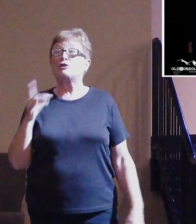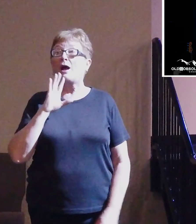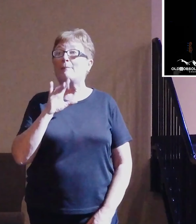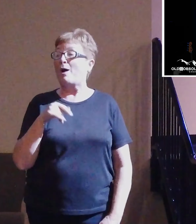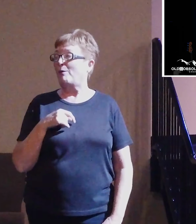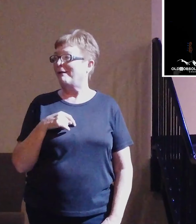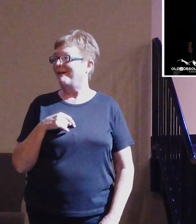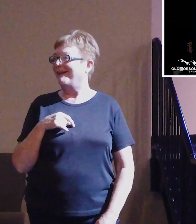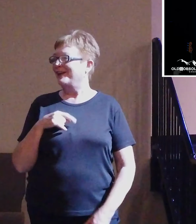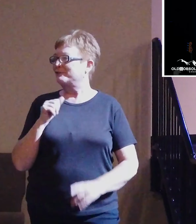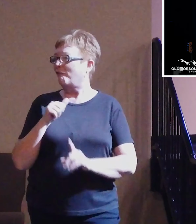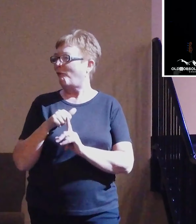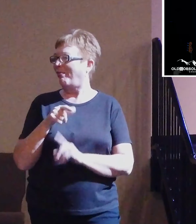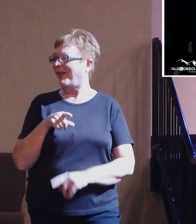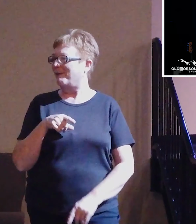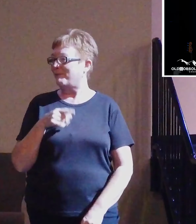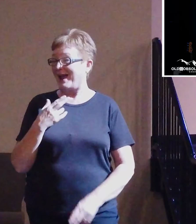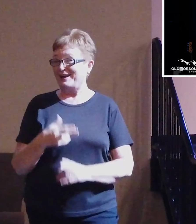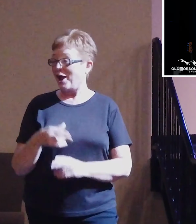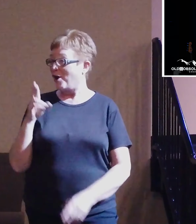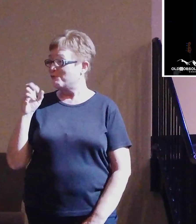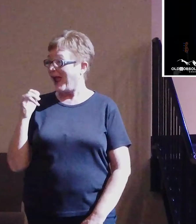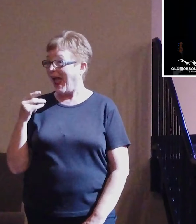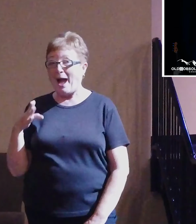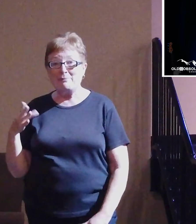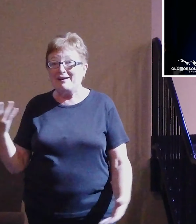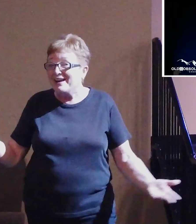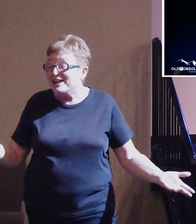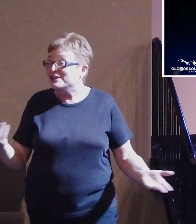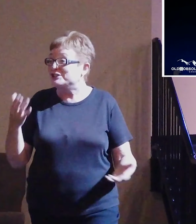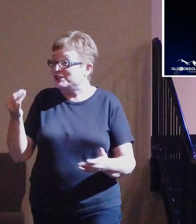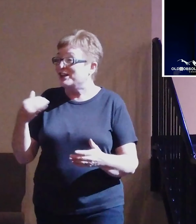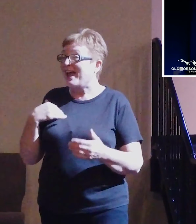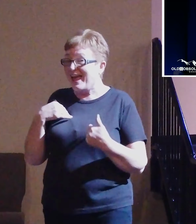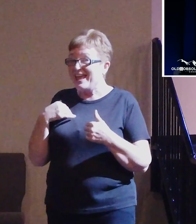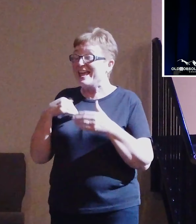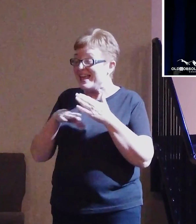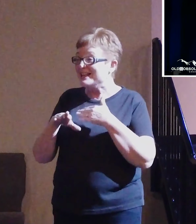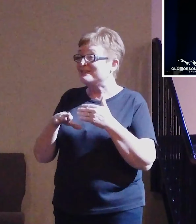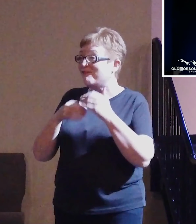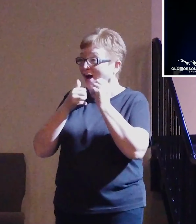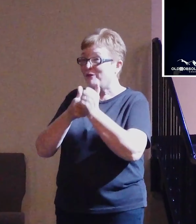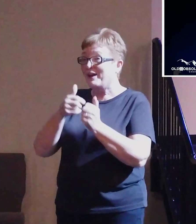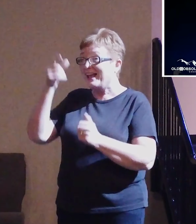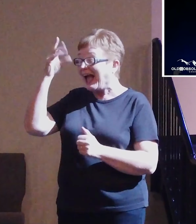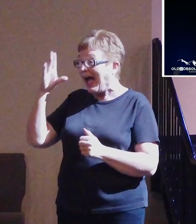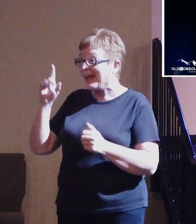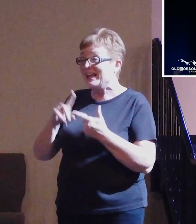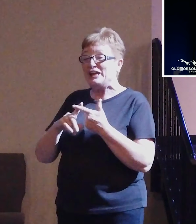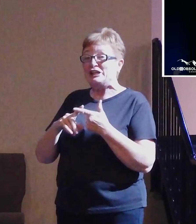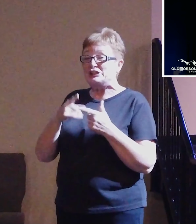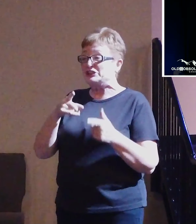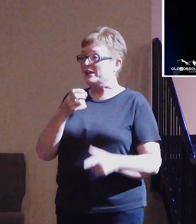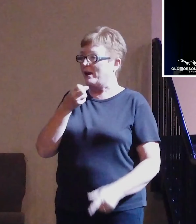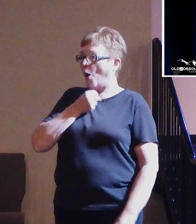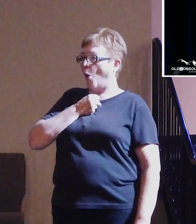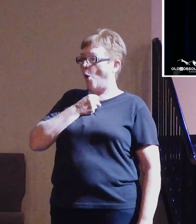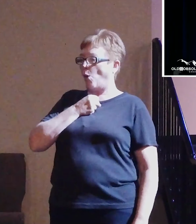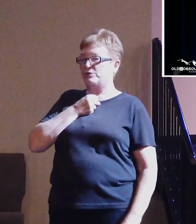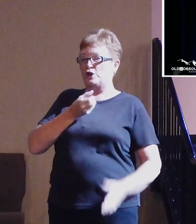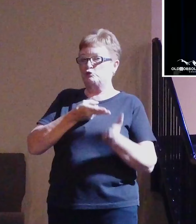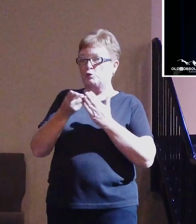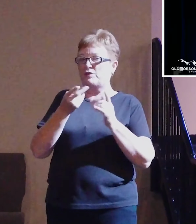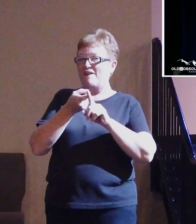Well, she winds up in the Hall of Fame, the Hall of Faith, part of the lineage of Christ. She withheld the truth from